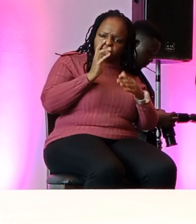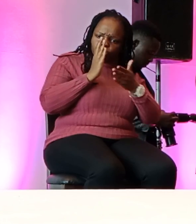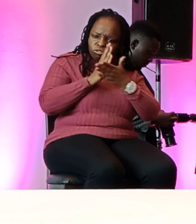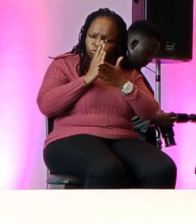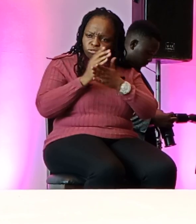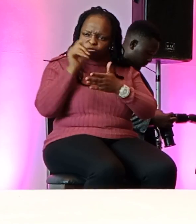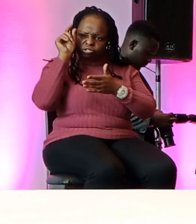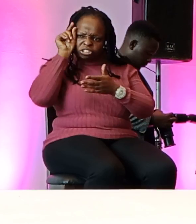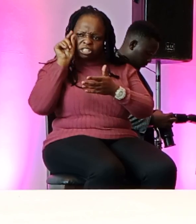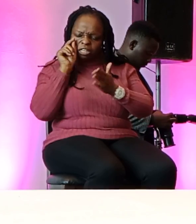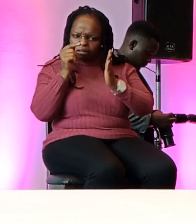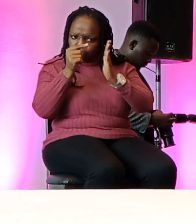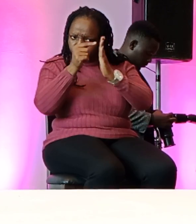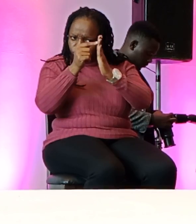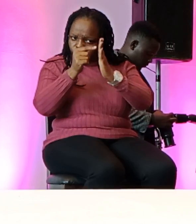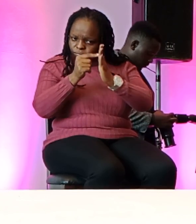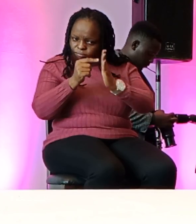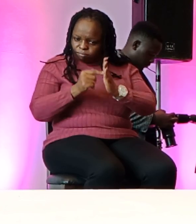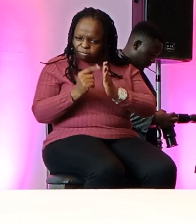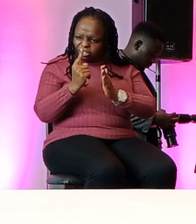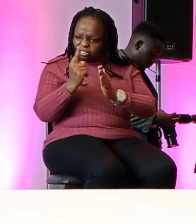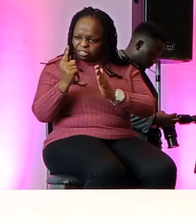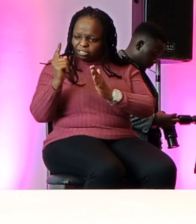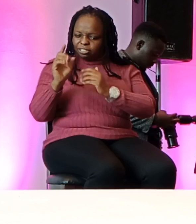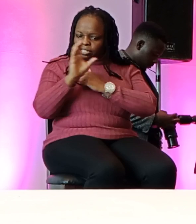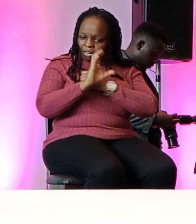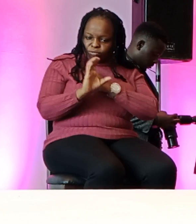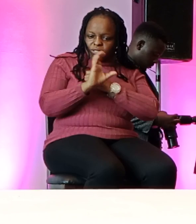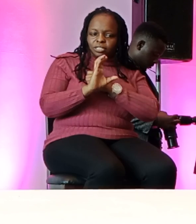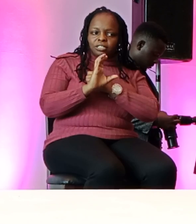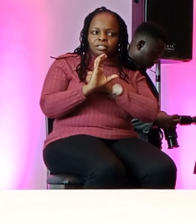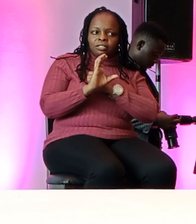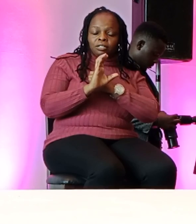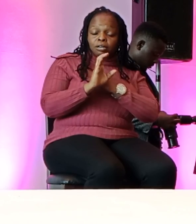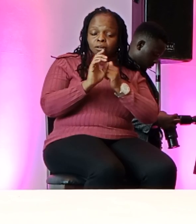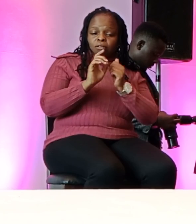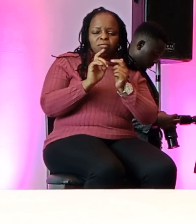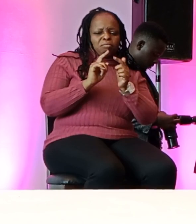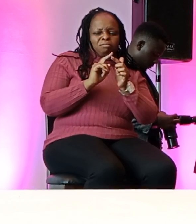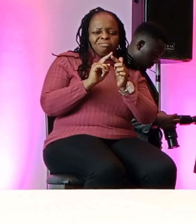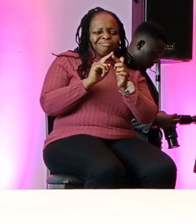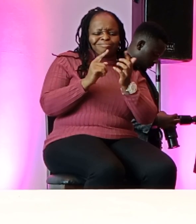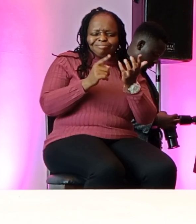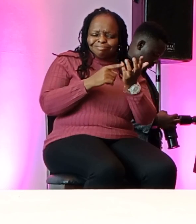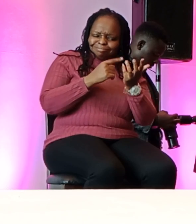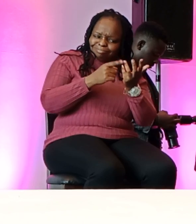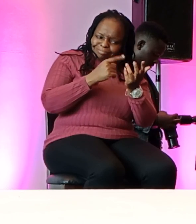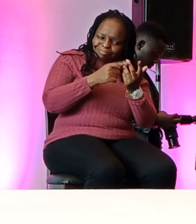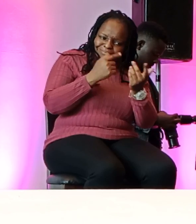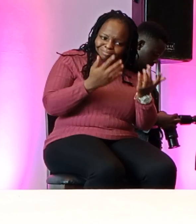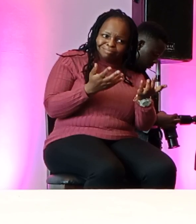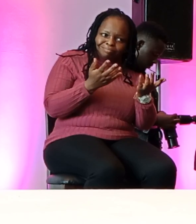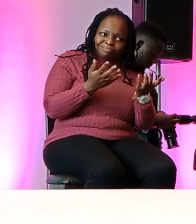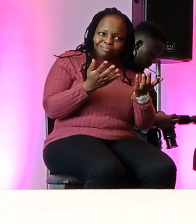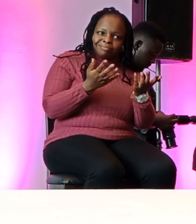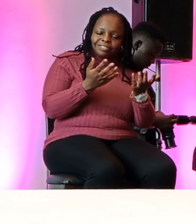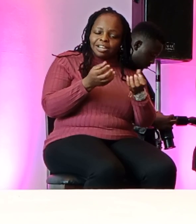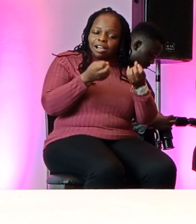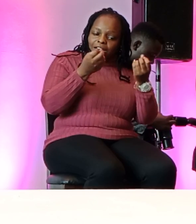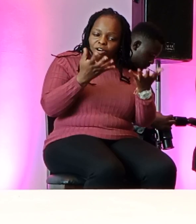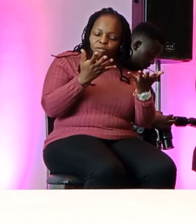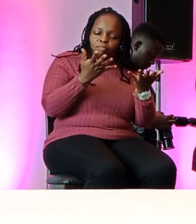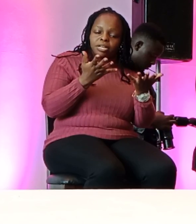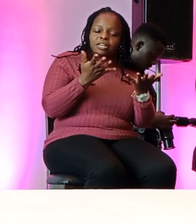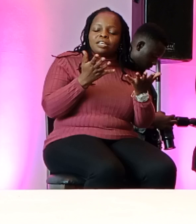the gender component of each county, to then calculate how many